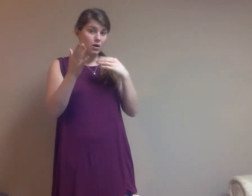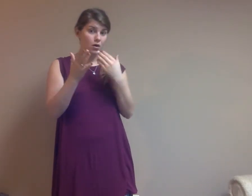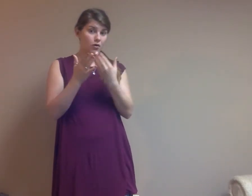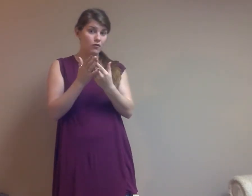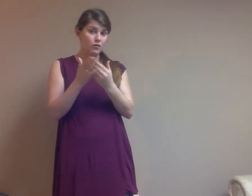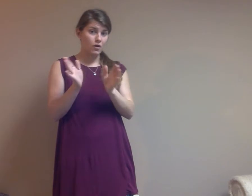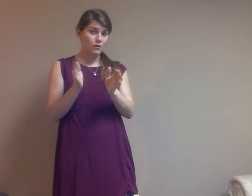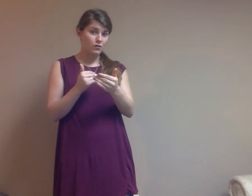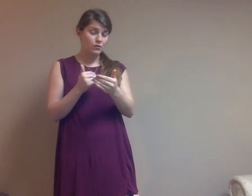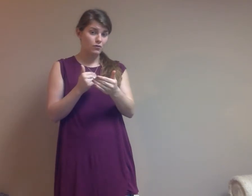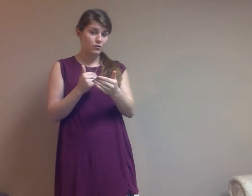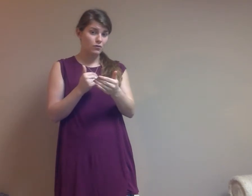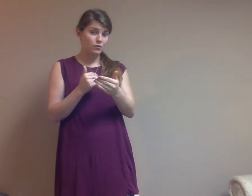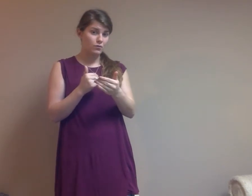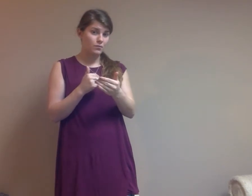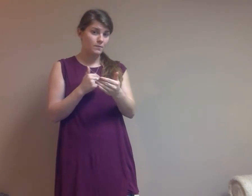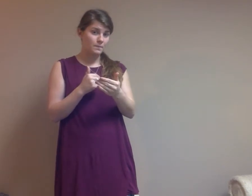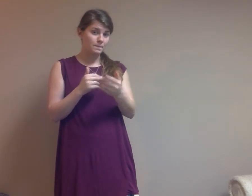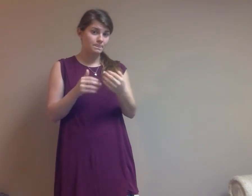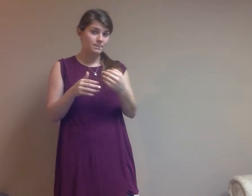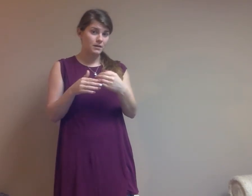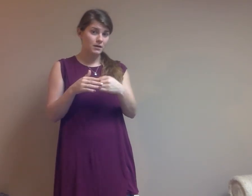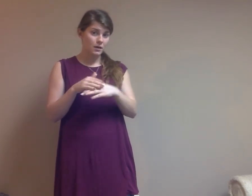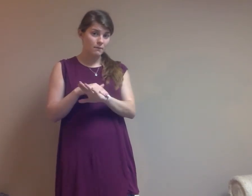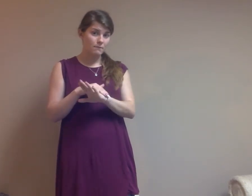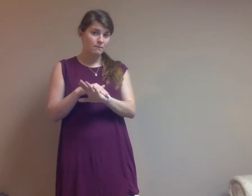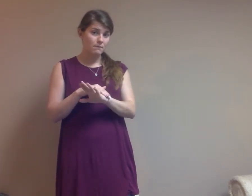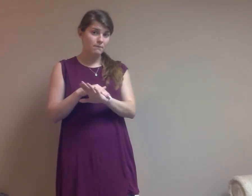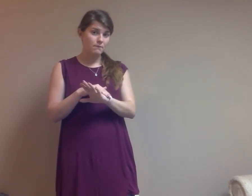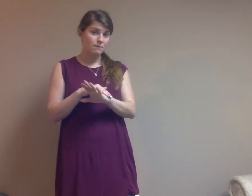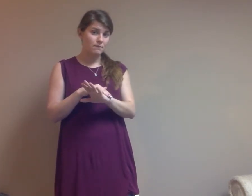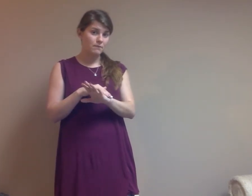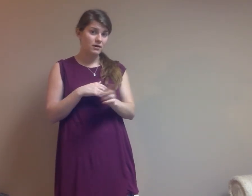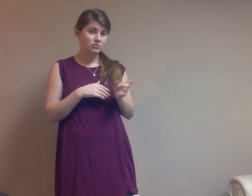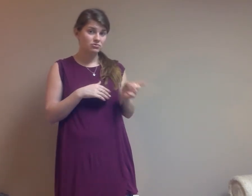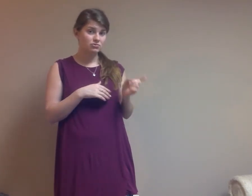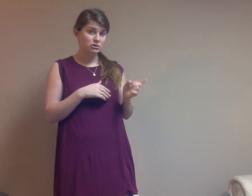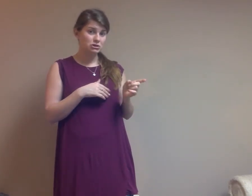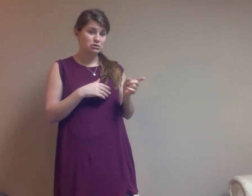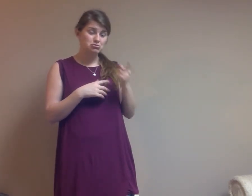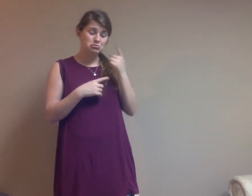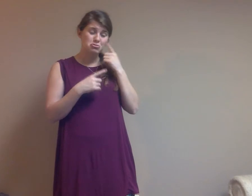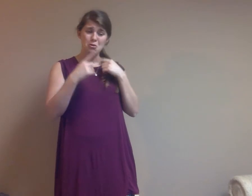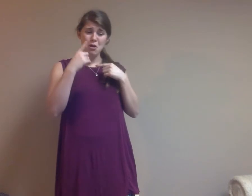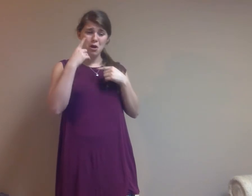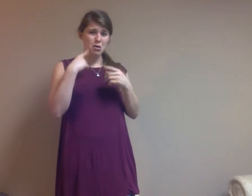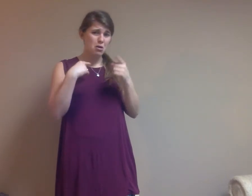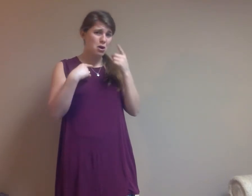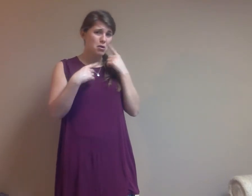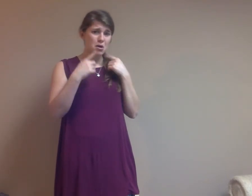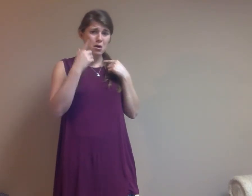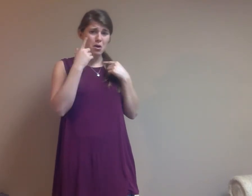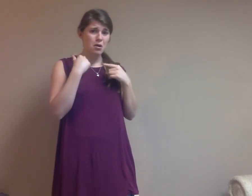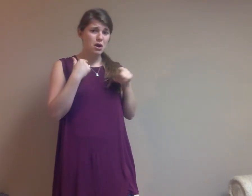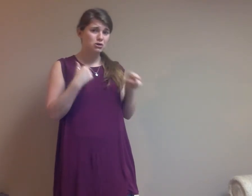she just broke into floods of tears and just said, "Oh, Mummy, you know, I just miss you so much." And she said, "You know,